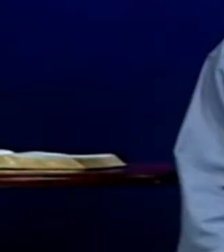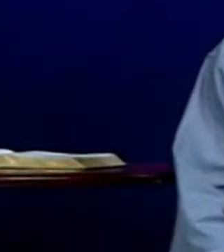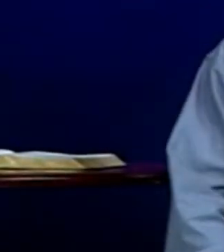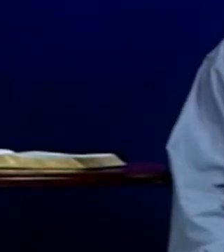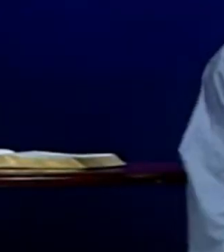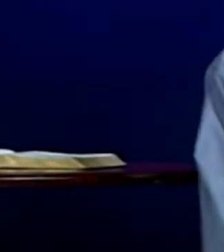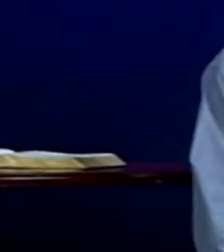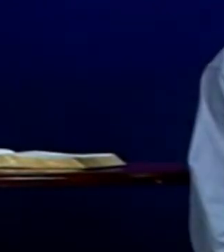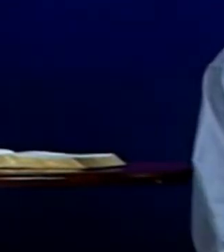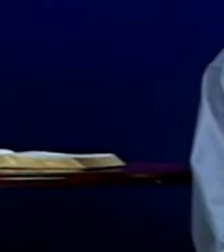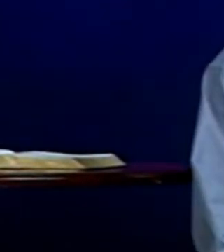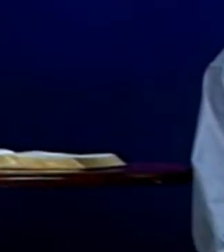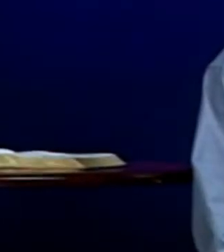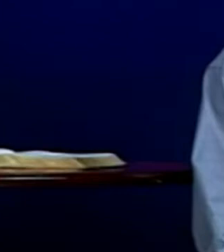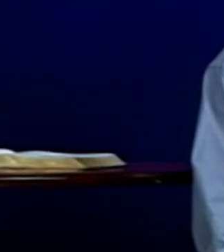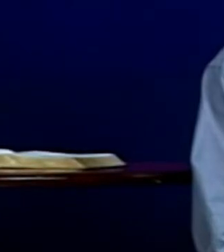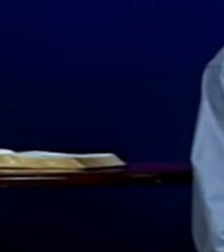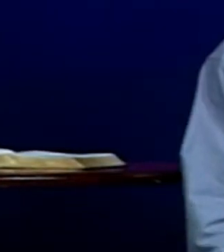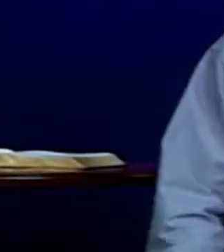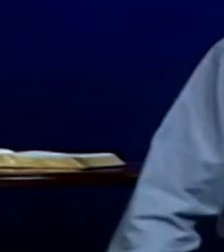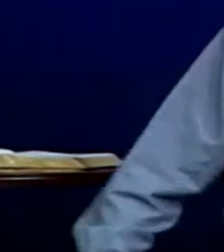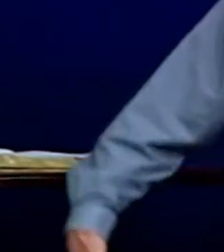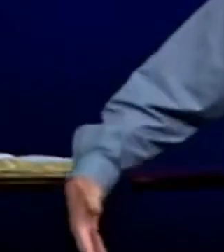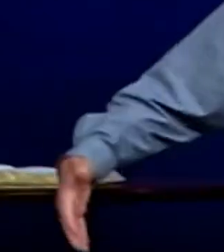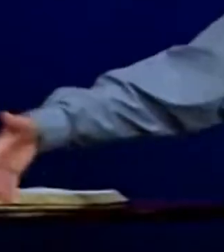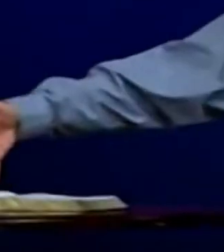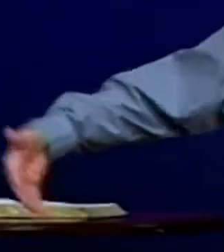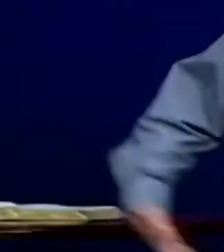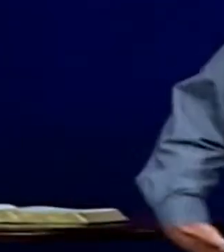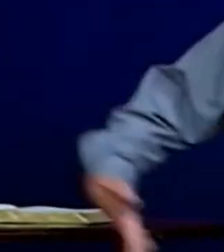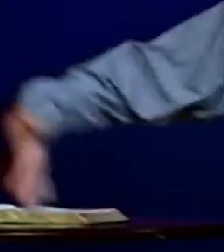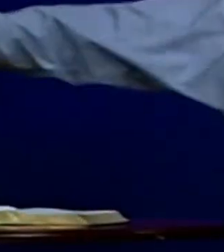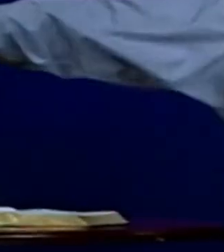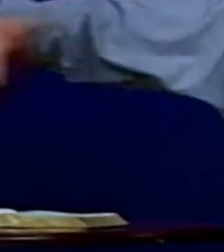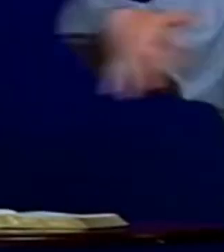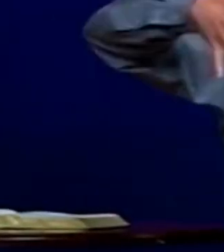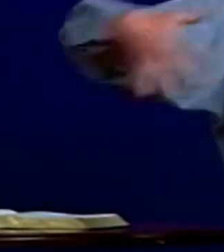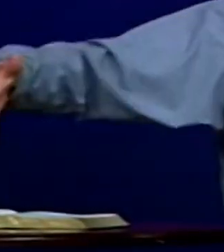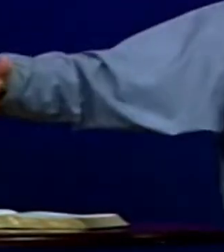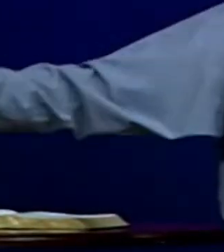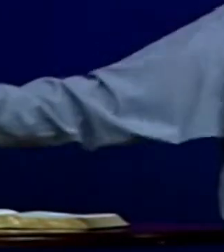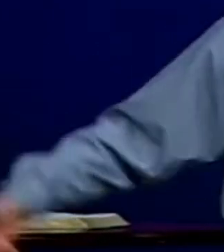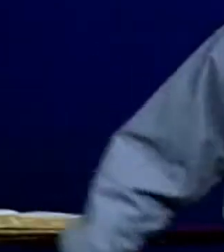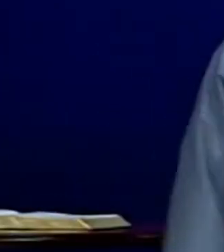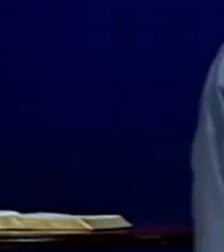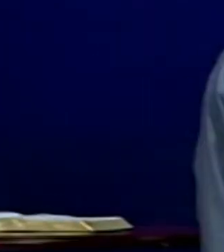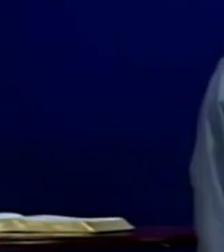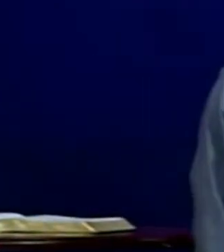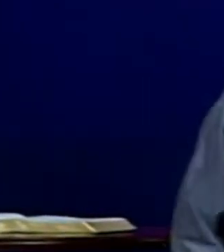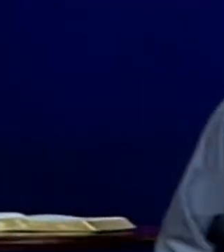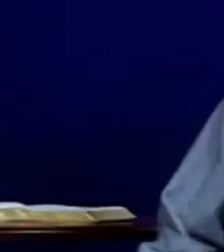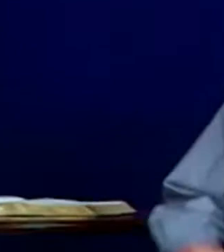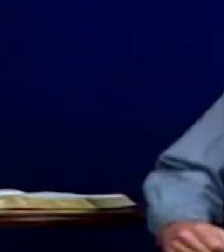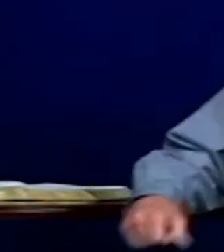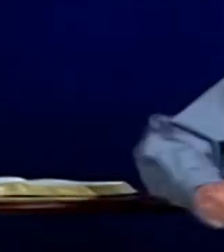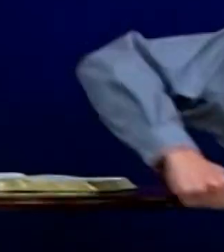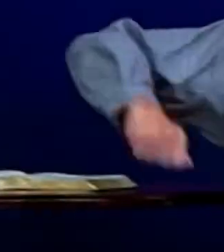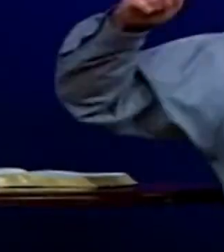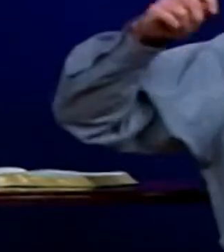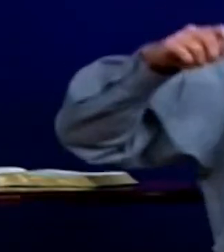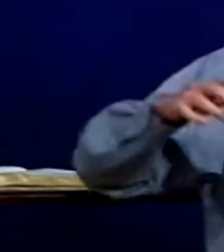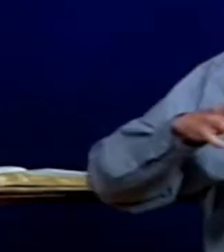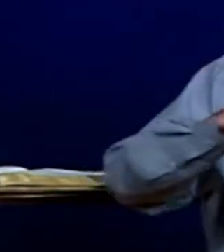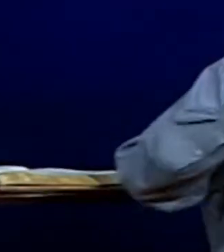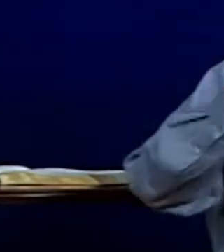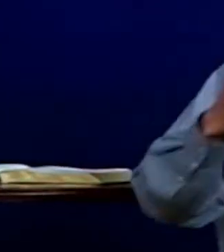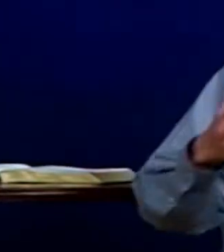noticed, he said, the guy is in there forever. He says, you know, how long does it take to clean a, you know, 2.5 by 2.5? He says, he's got tools, they're bumping around